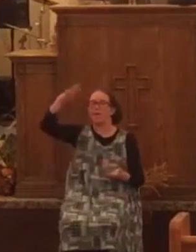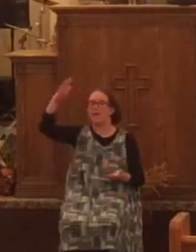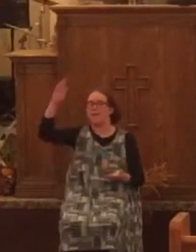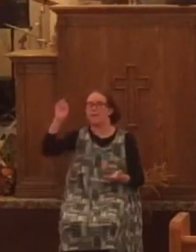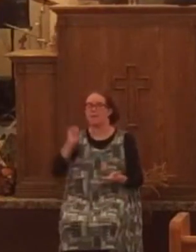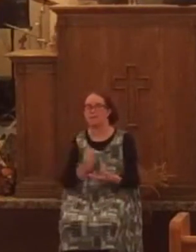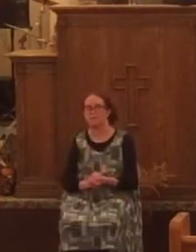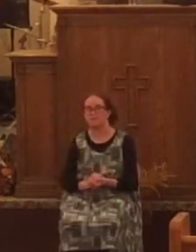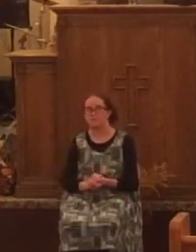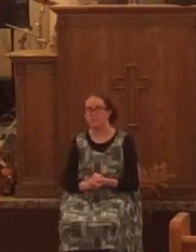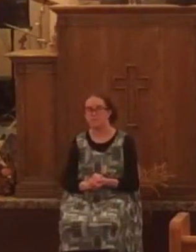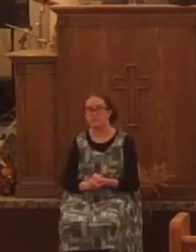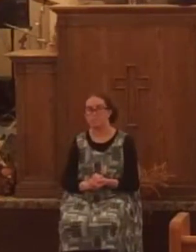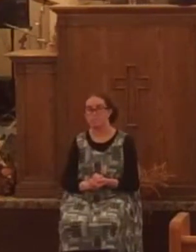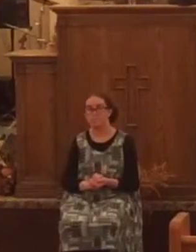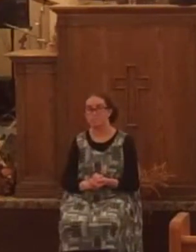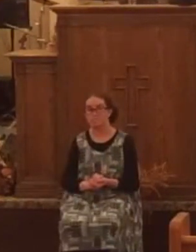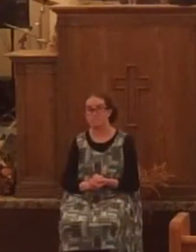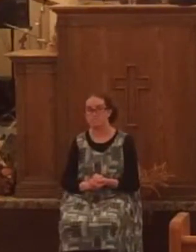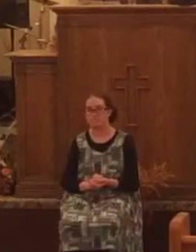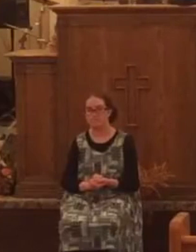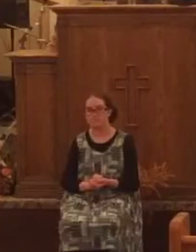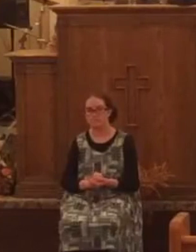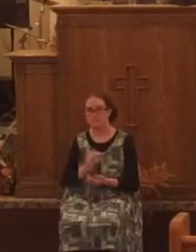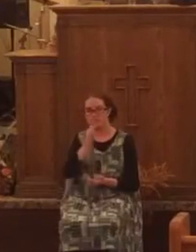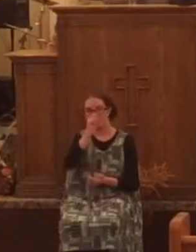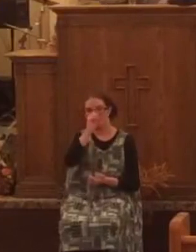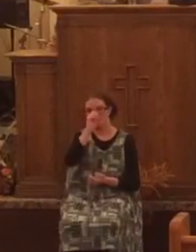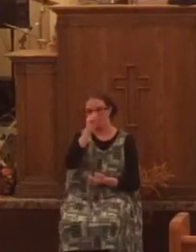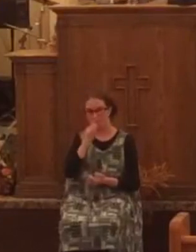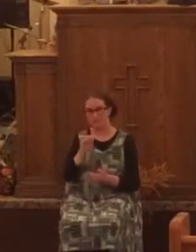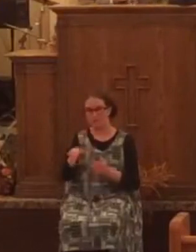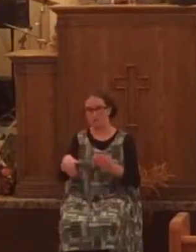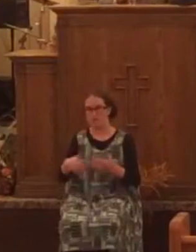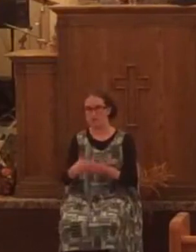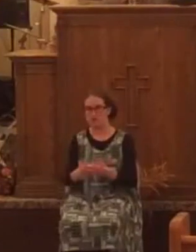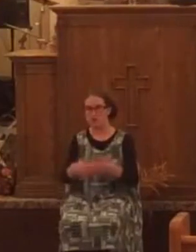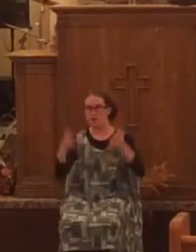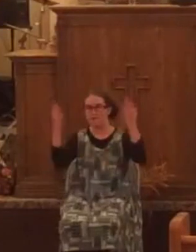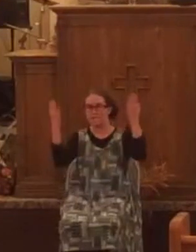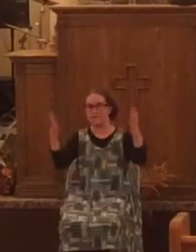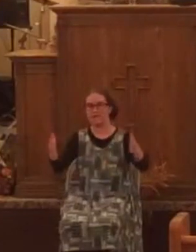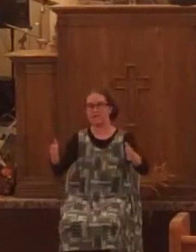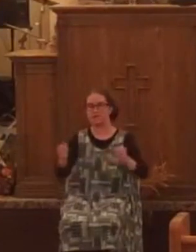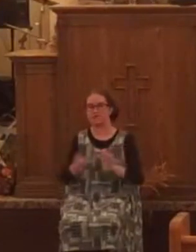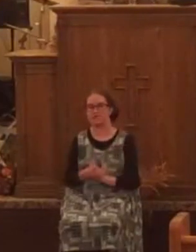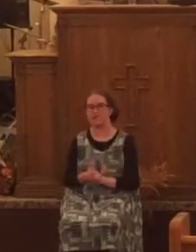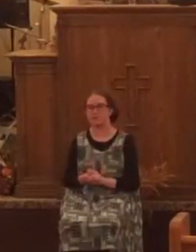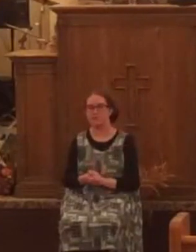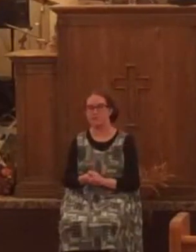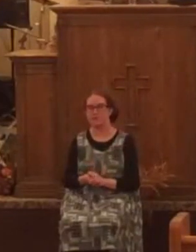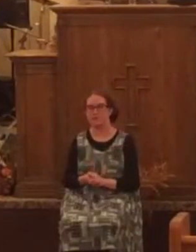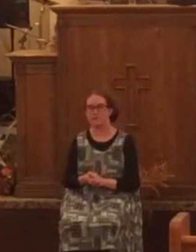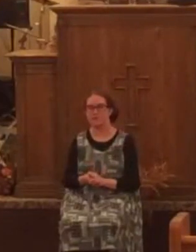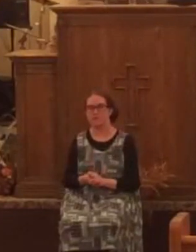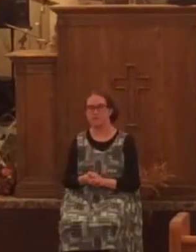Yes, sir. Yes, sir. Mm. That when it's all said and done,